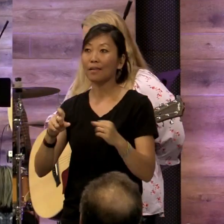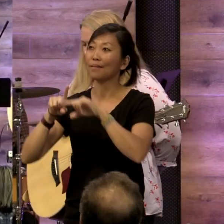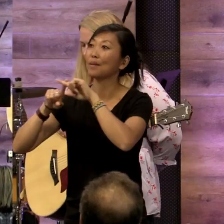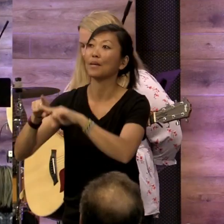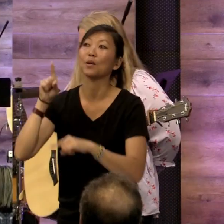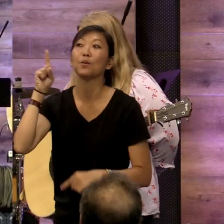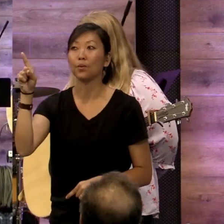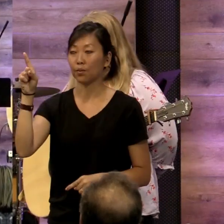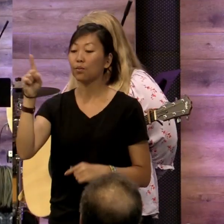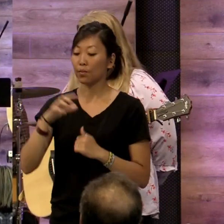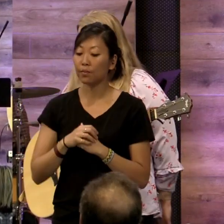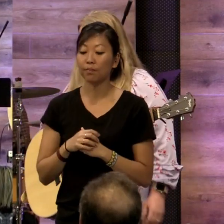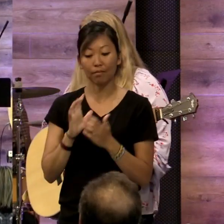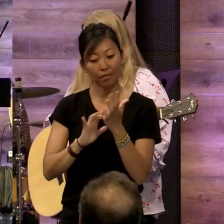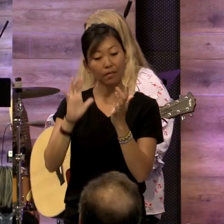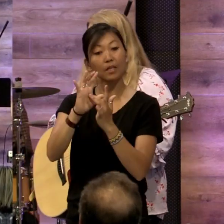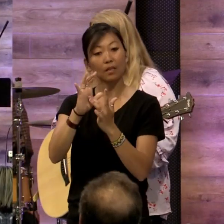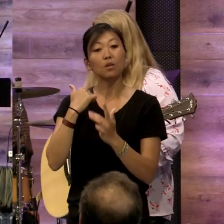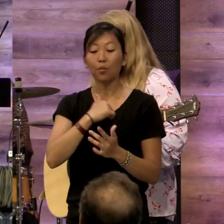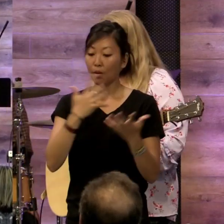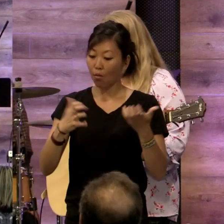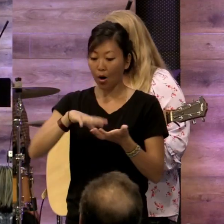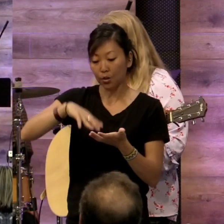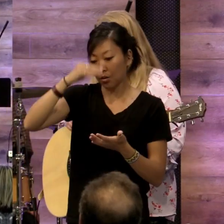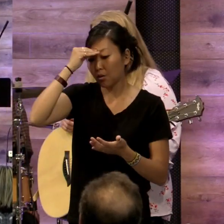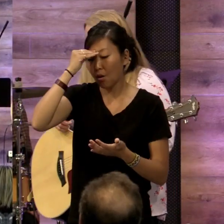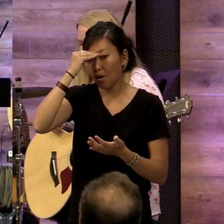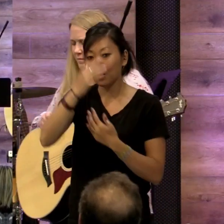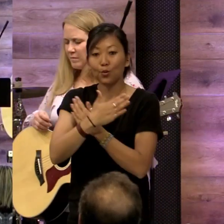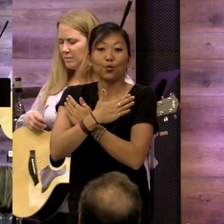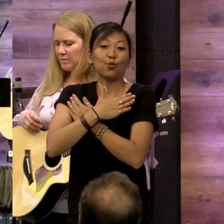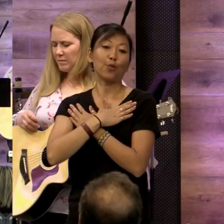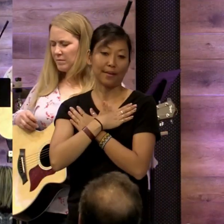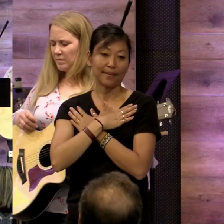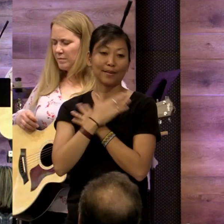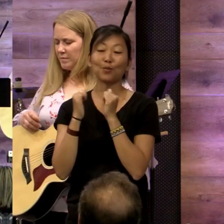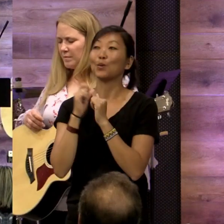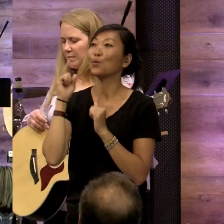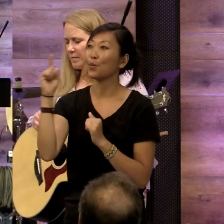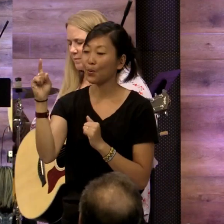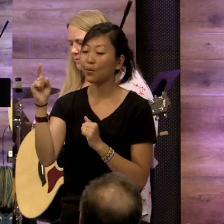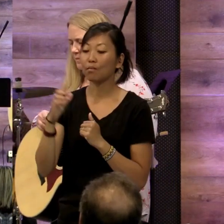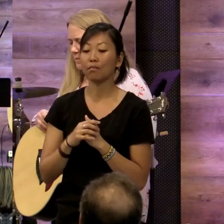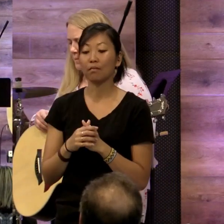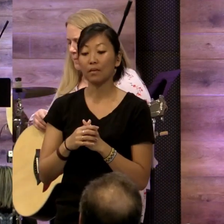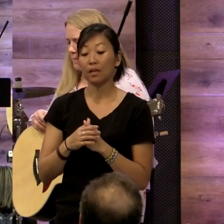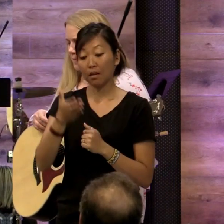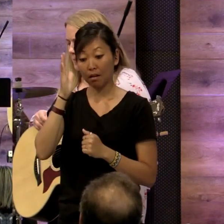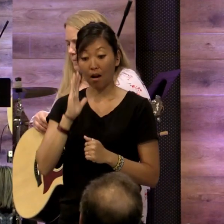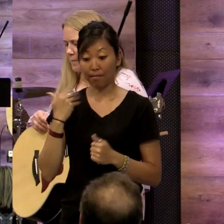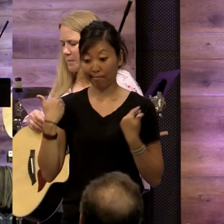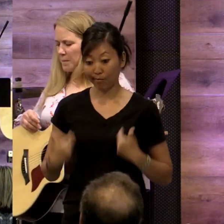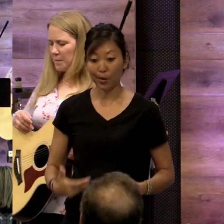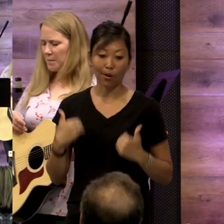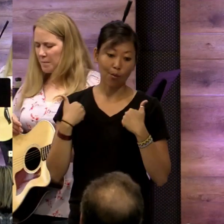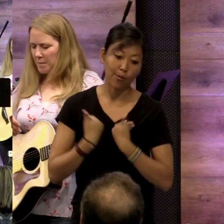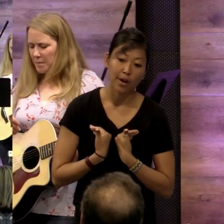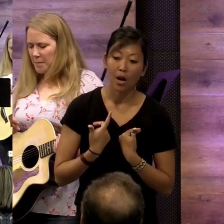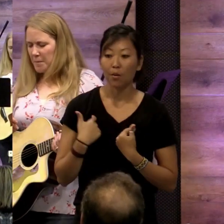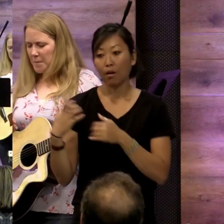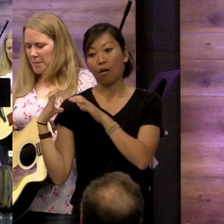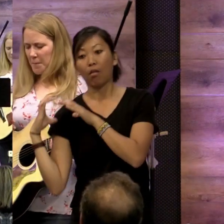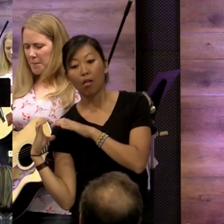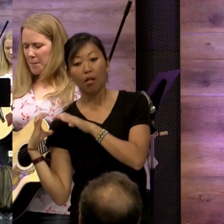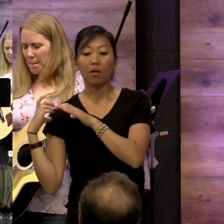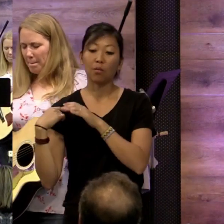in you. Jesus, that we would learn to rest in you. God, as those who are weary and